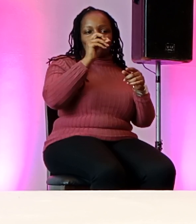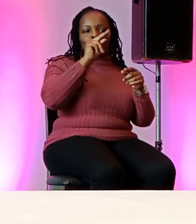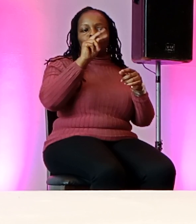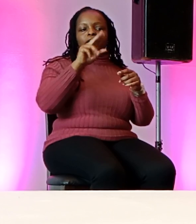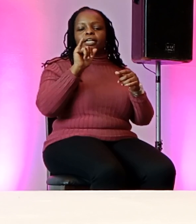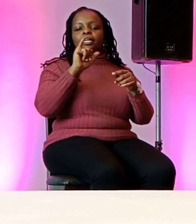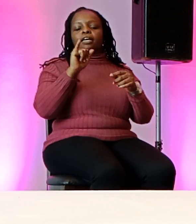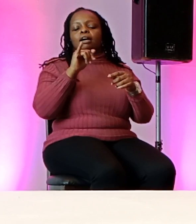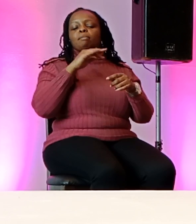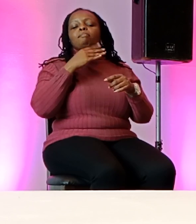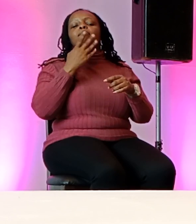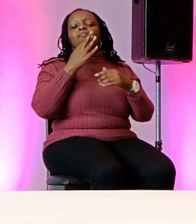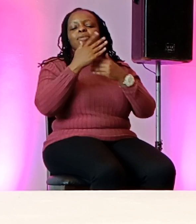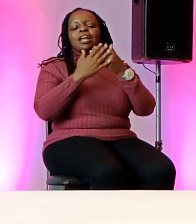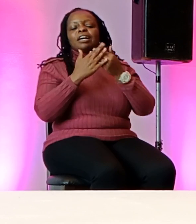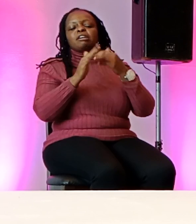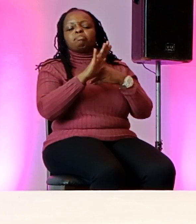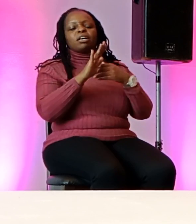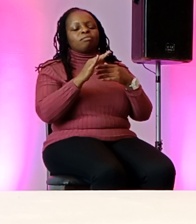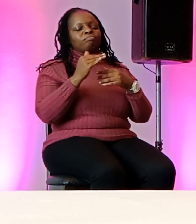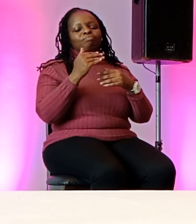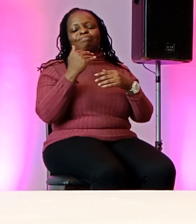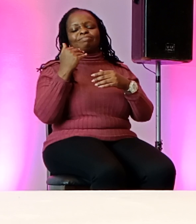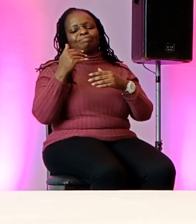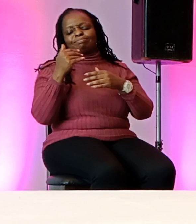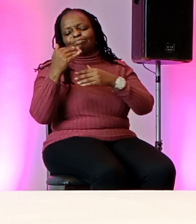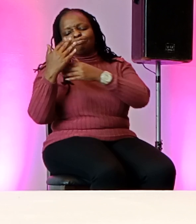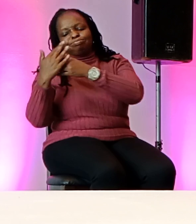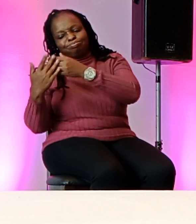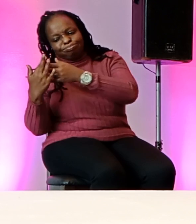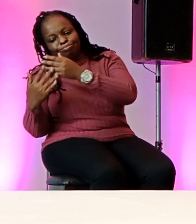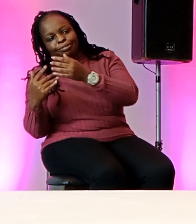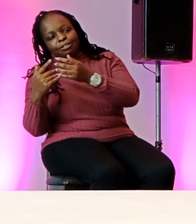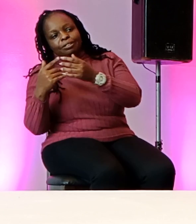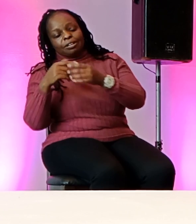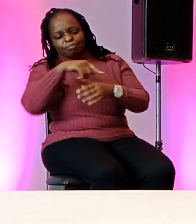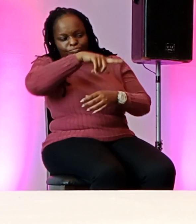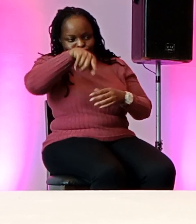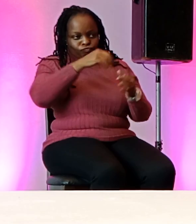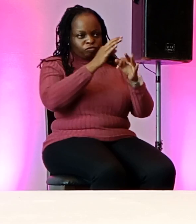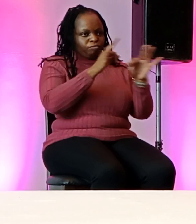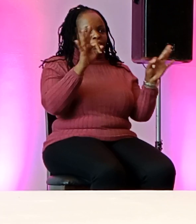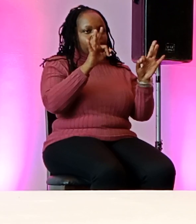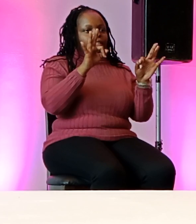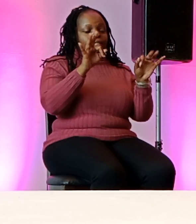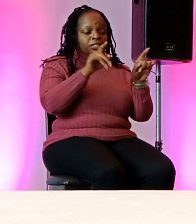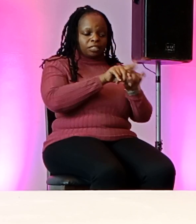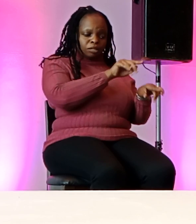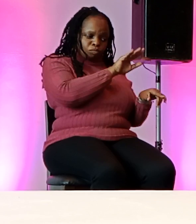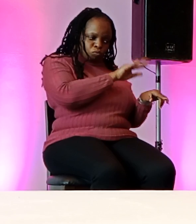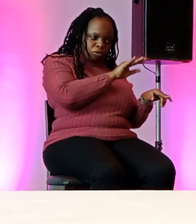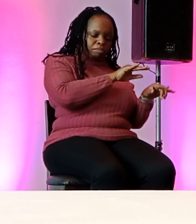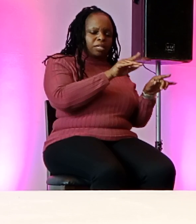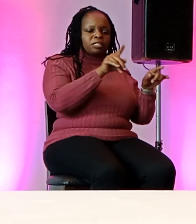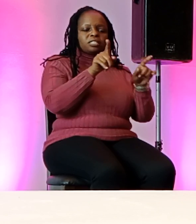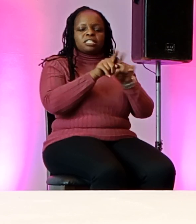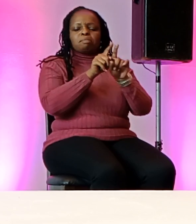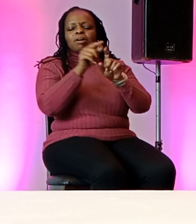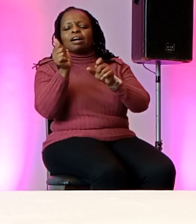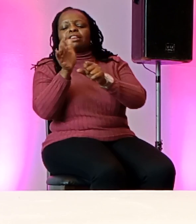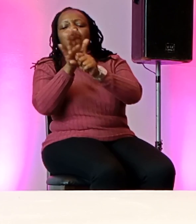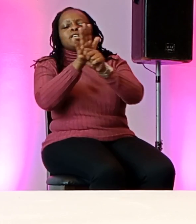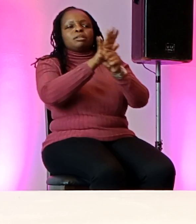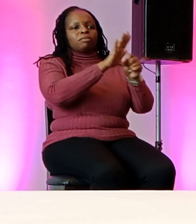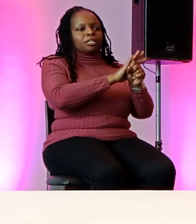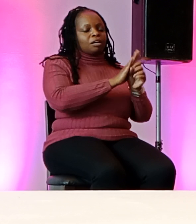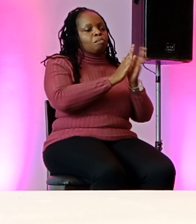so that we could be free. These women, like so many others, were more than their titles, more than their